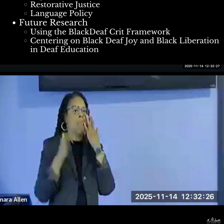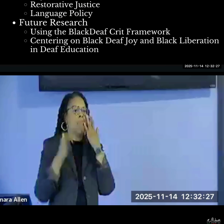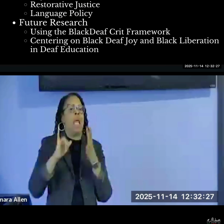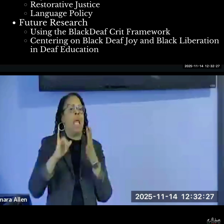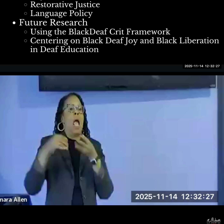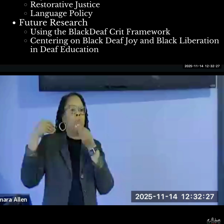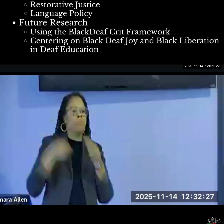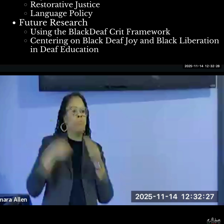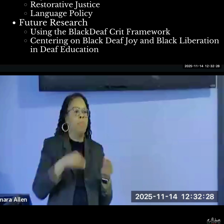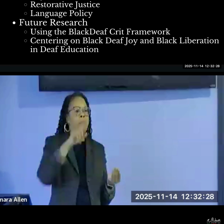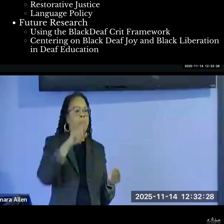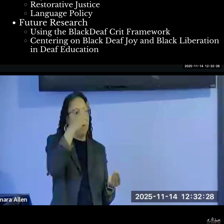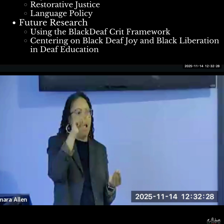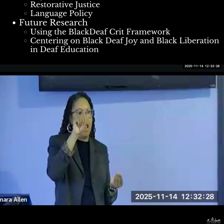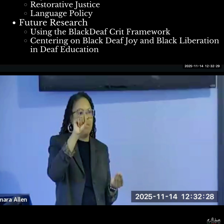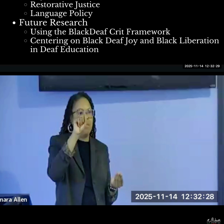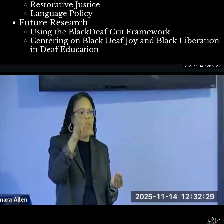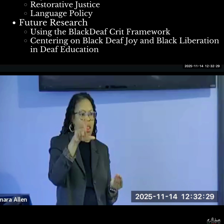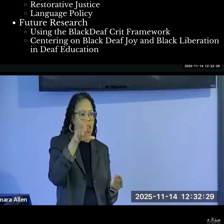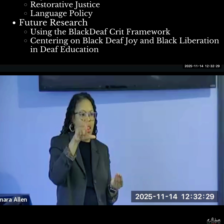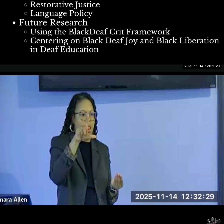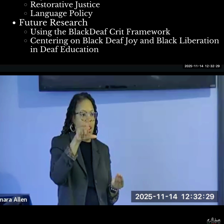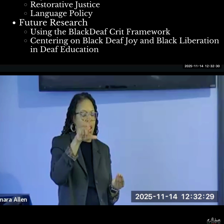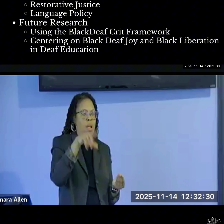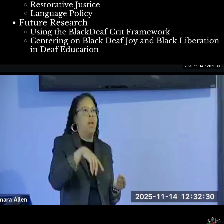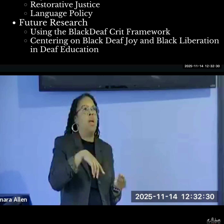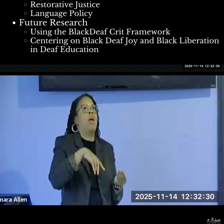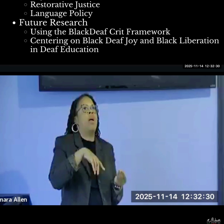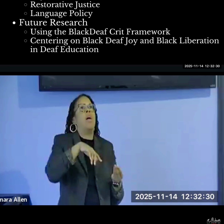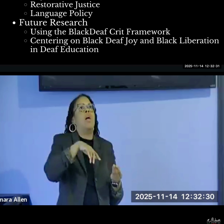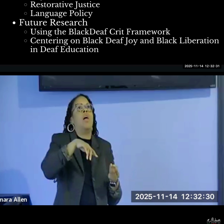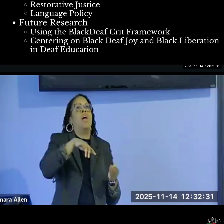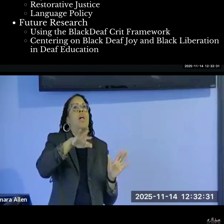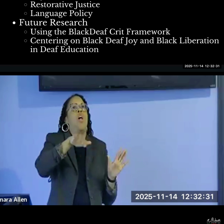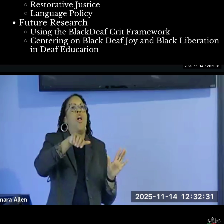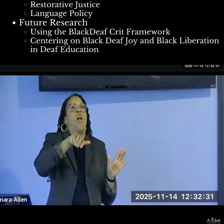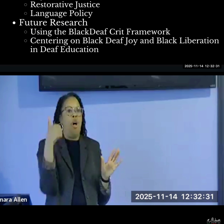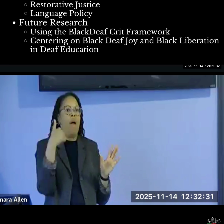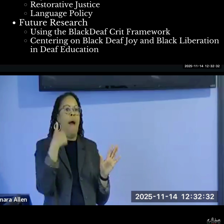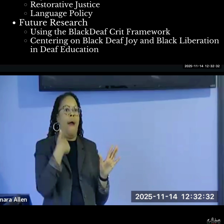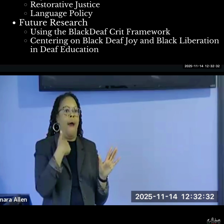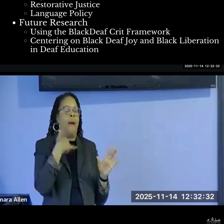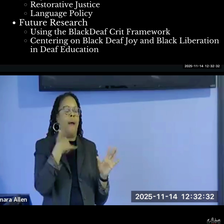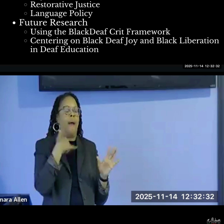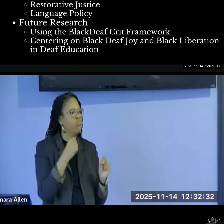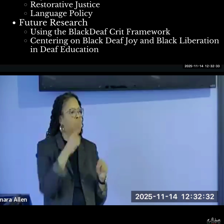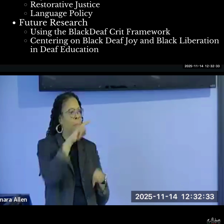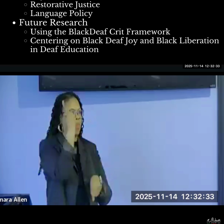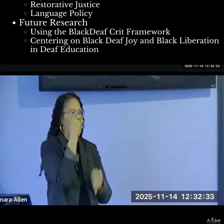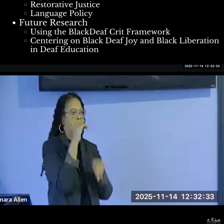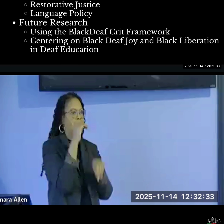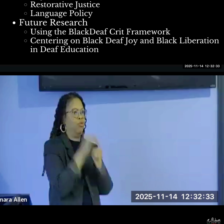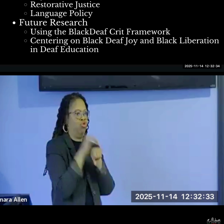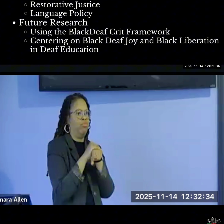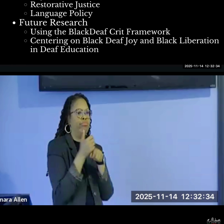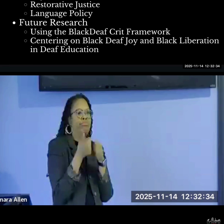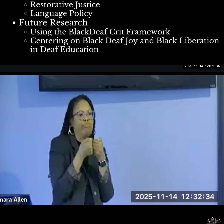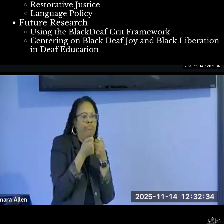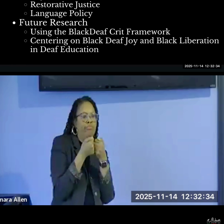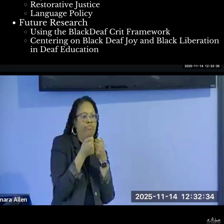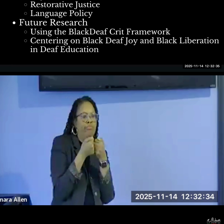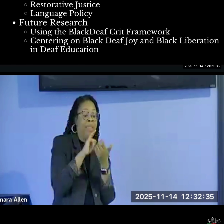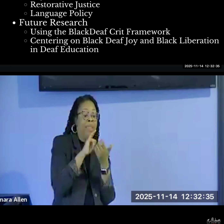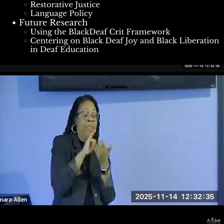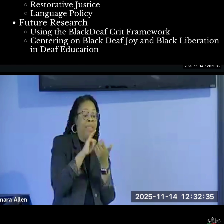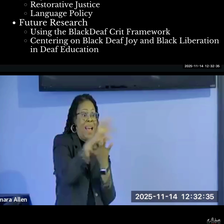Three of the participants come from a Black family who are prominent users of Black ASL.